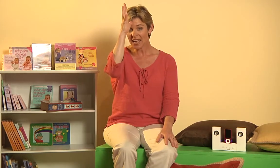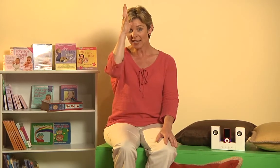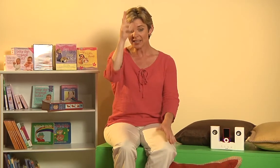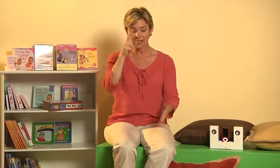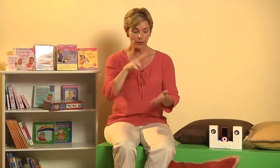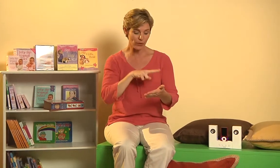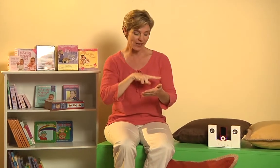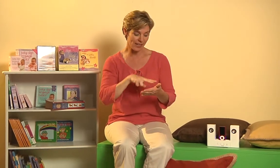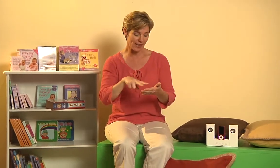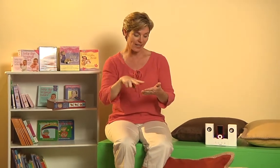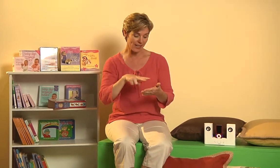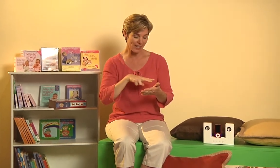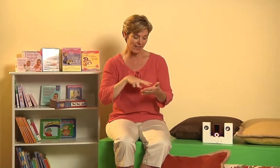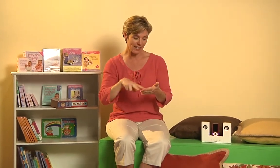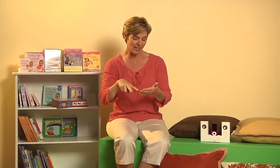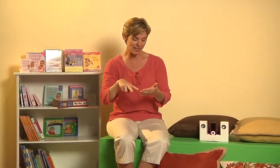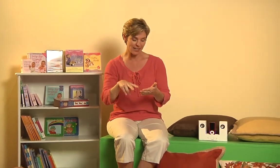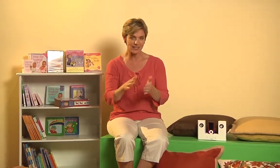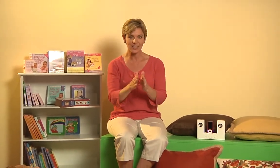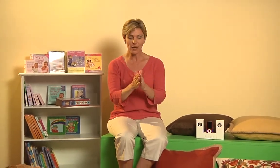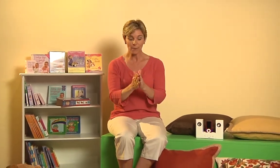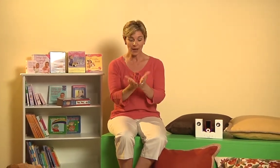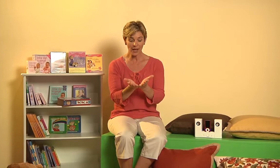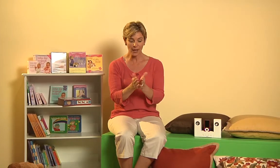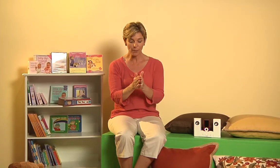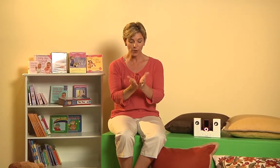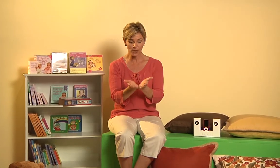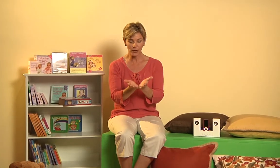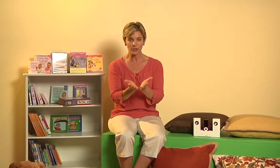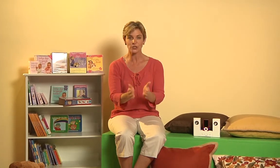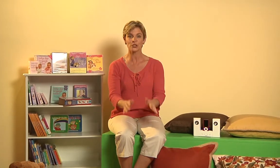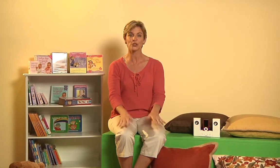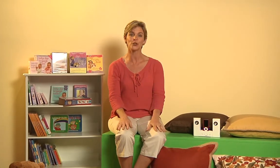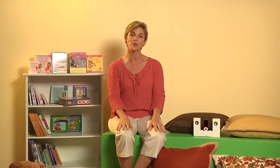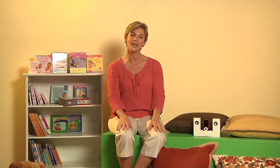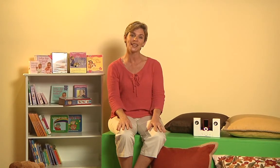Daddy reads my book to me.